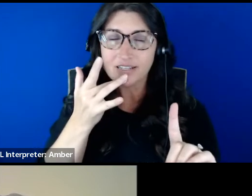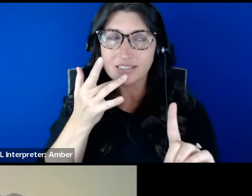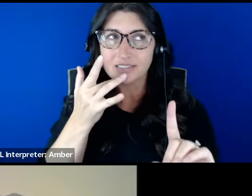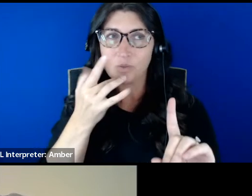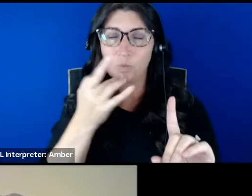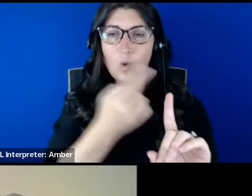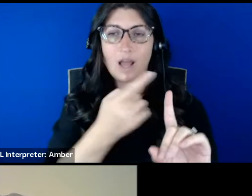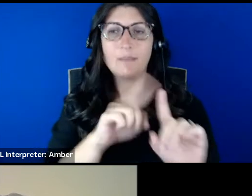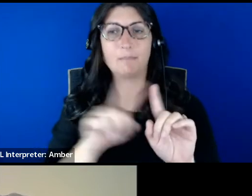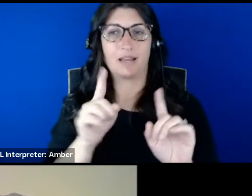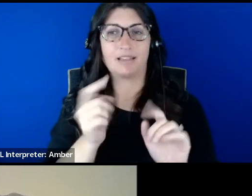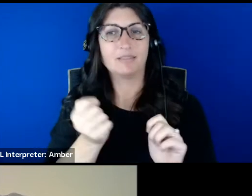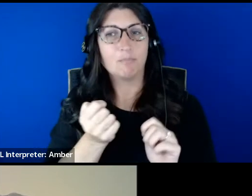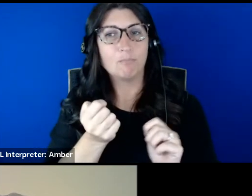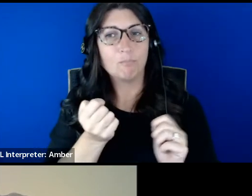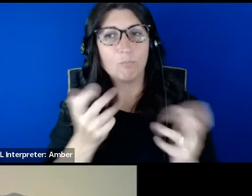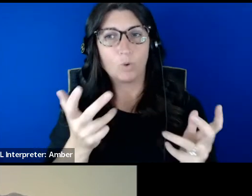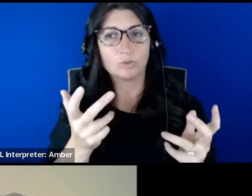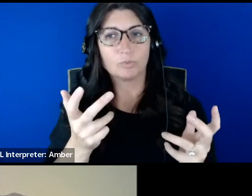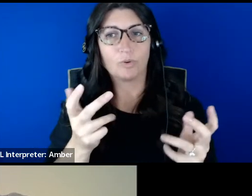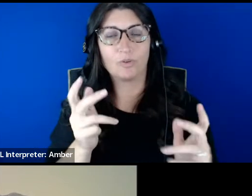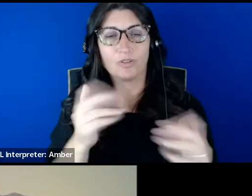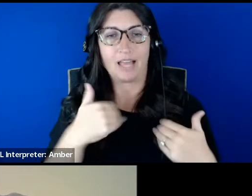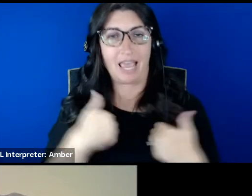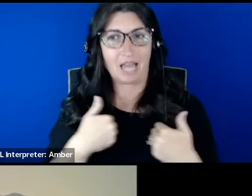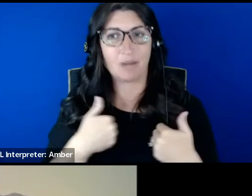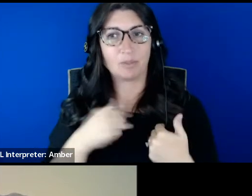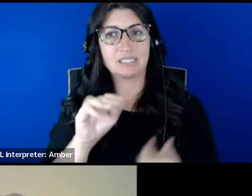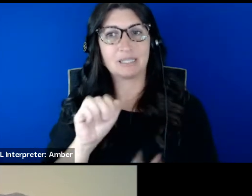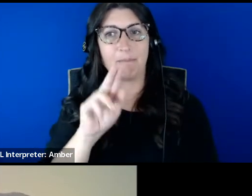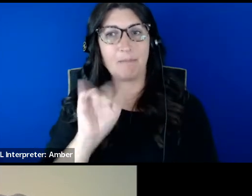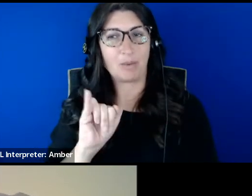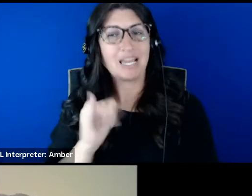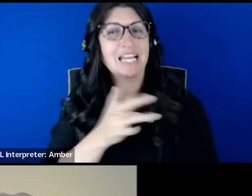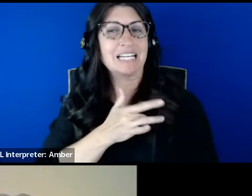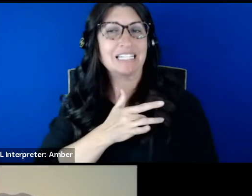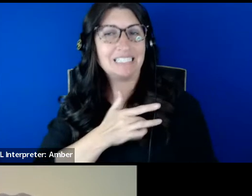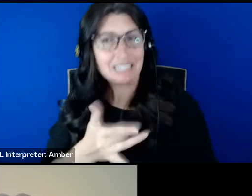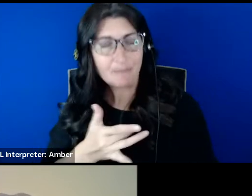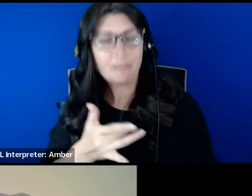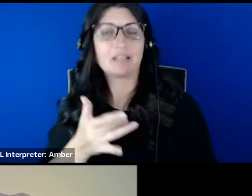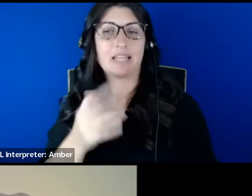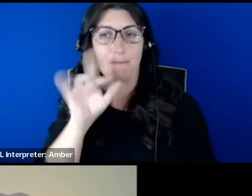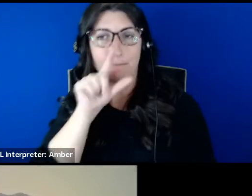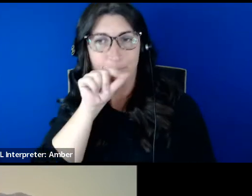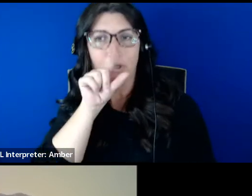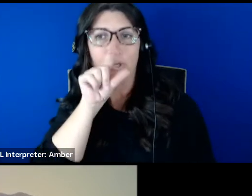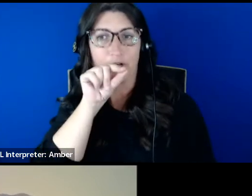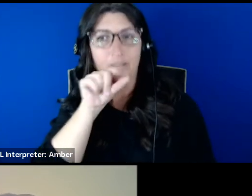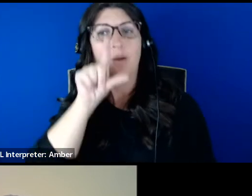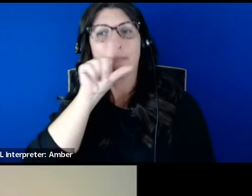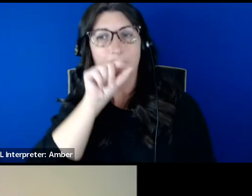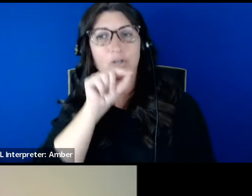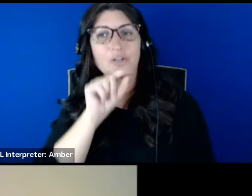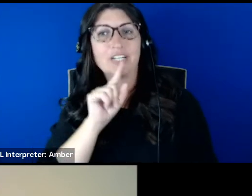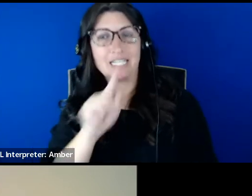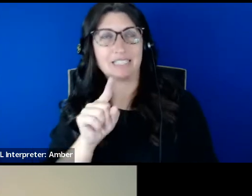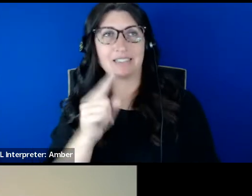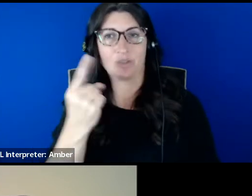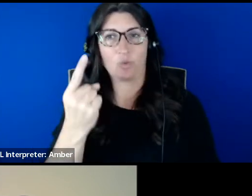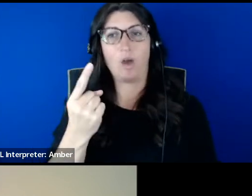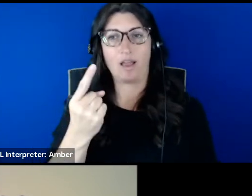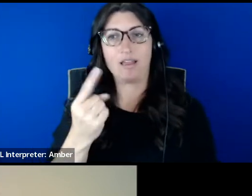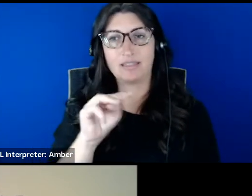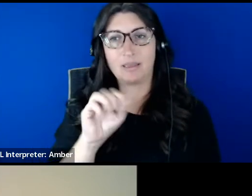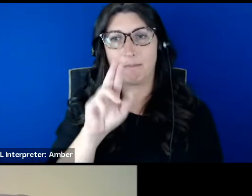are multiple animals that Maui, usually a bird. I would say a bird would be the one that Maui would